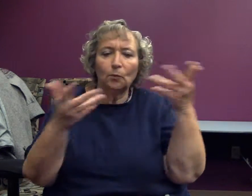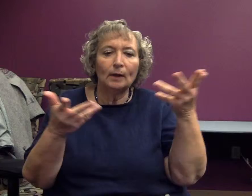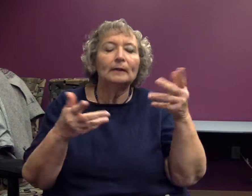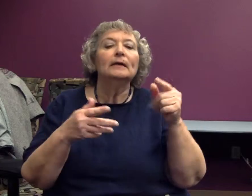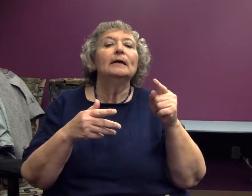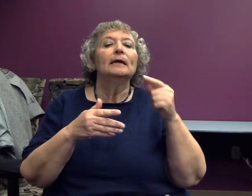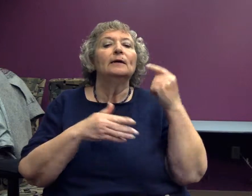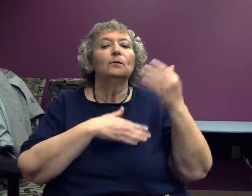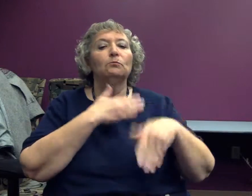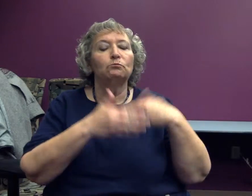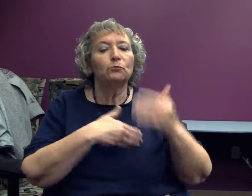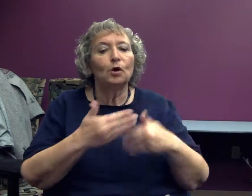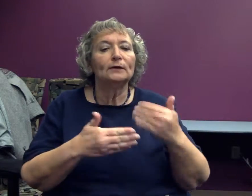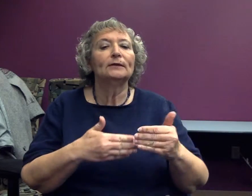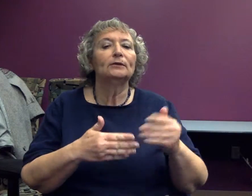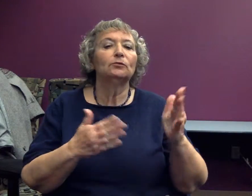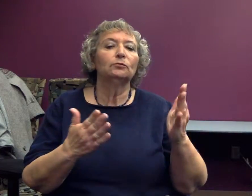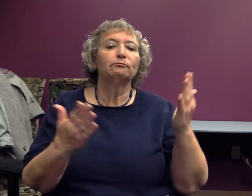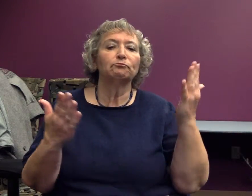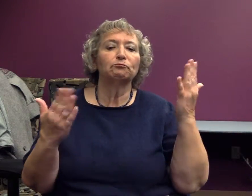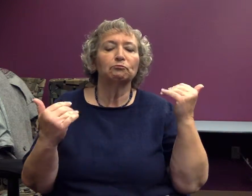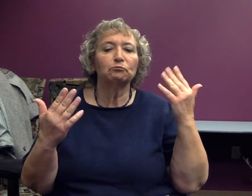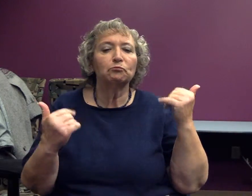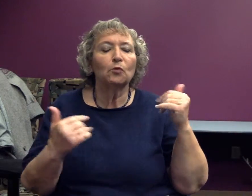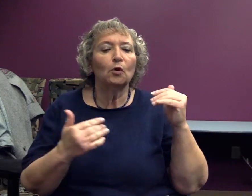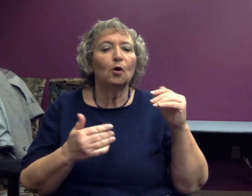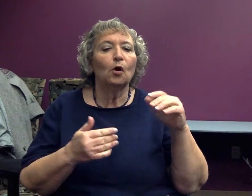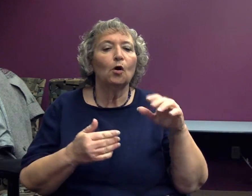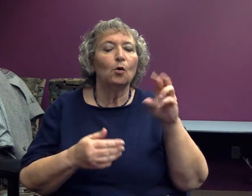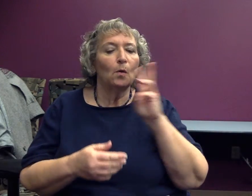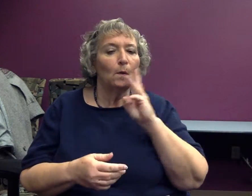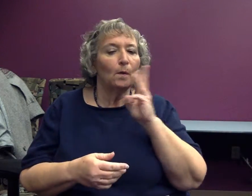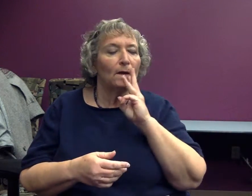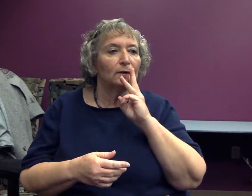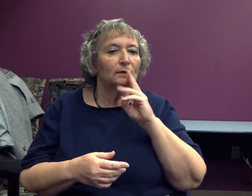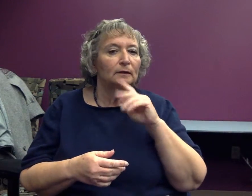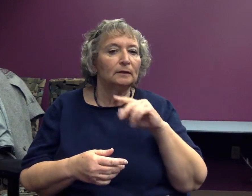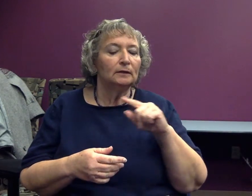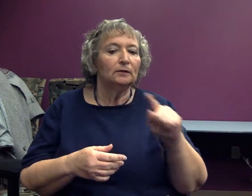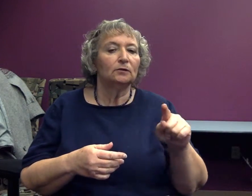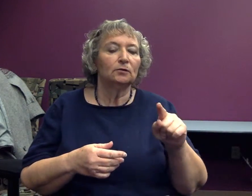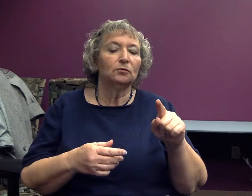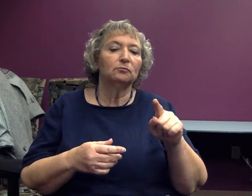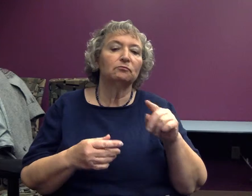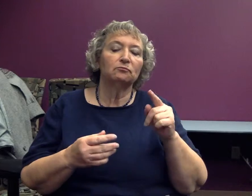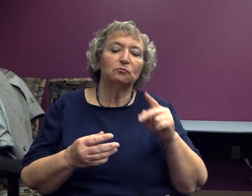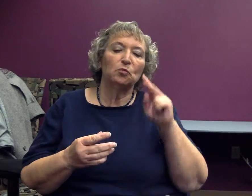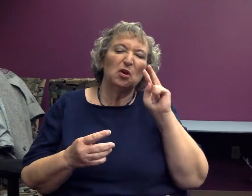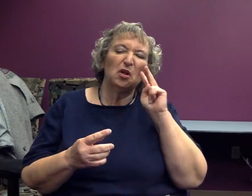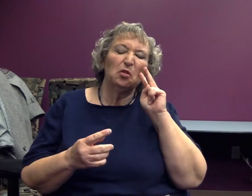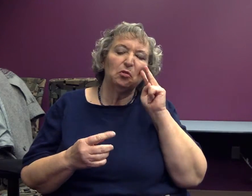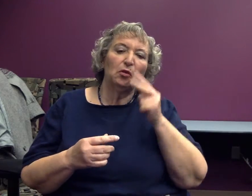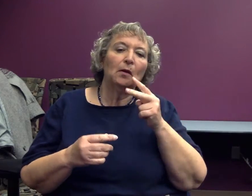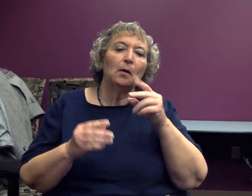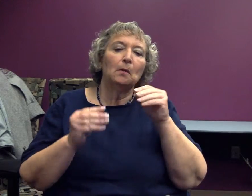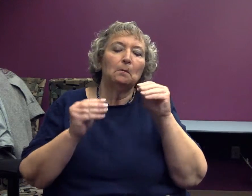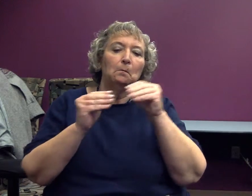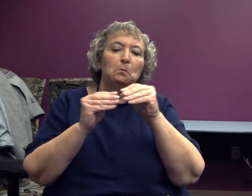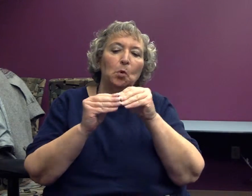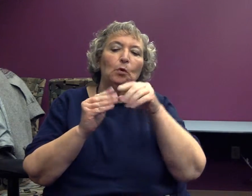here that's going to look at that in a little bit more detail and give you a better chance to understand that it's a cooling process.